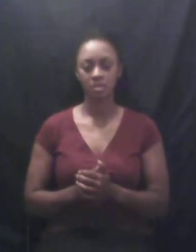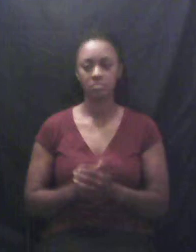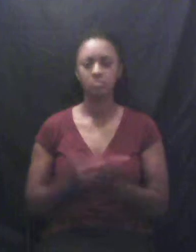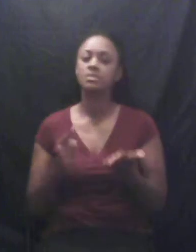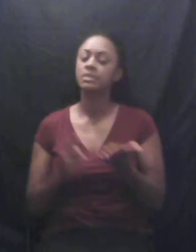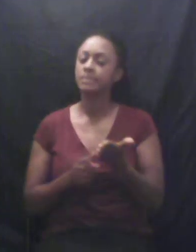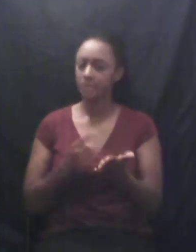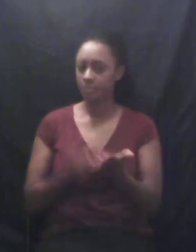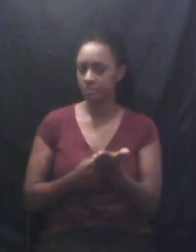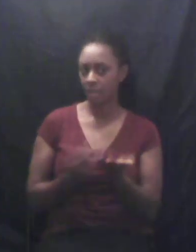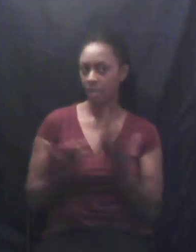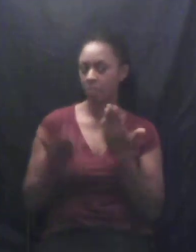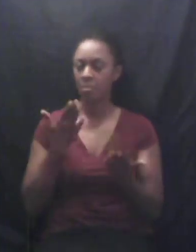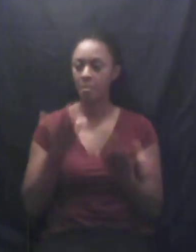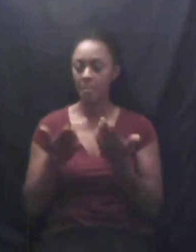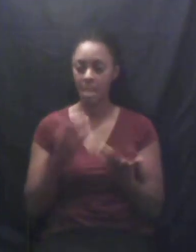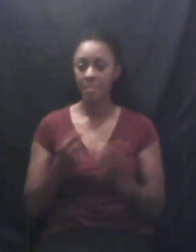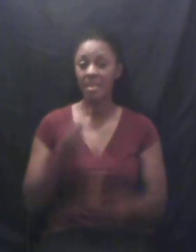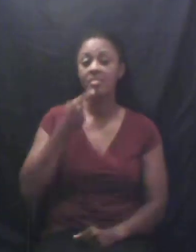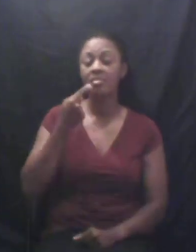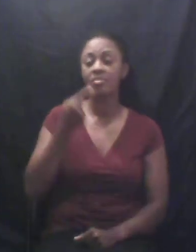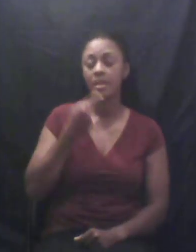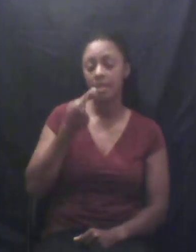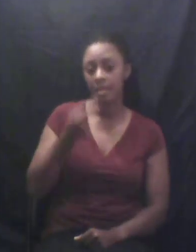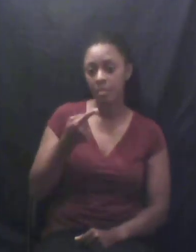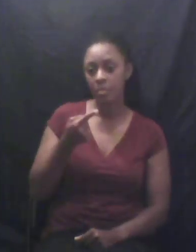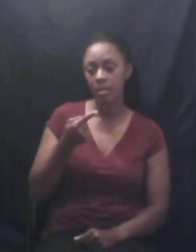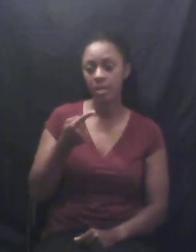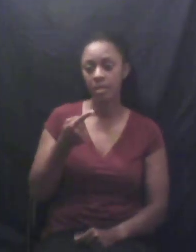understand, whether they have an accent